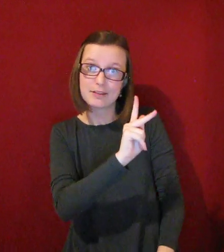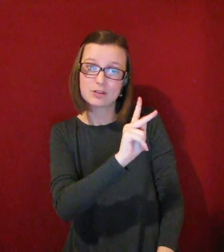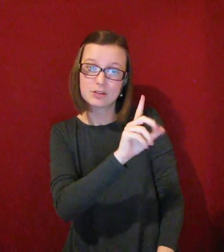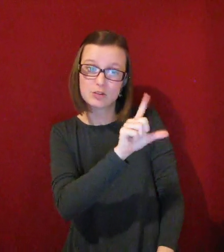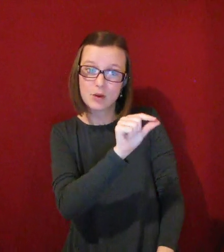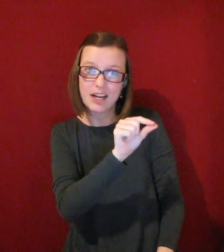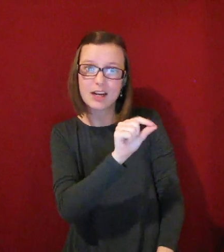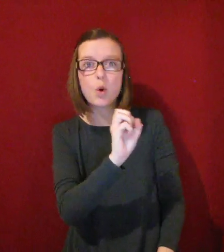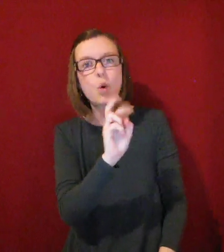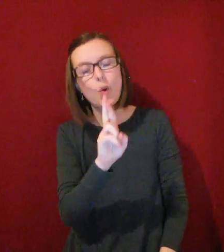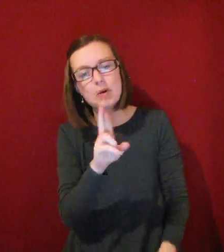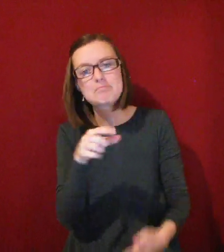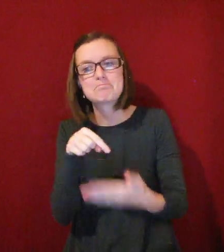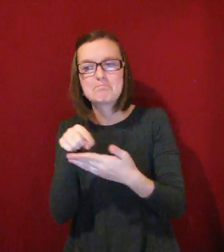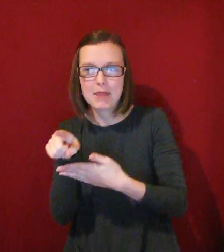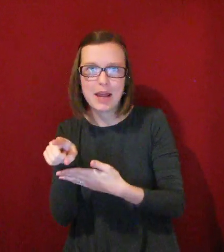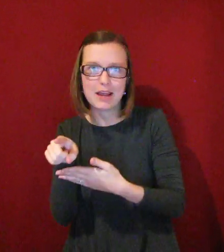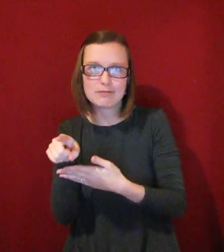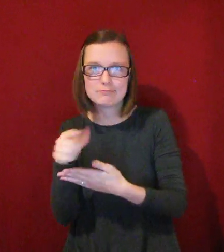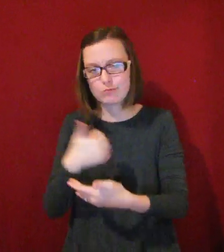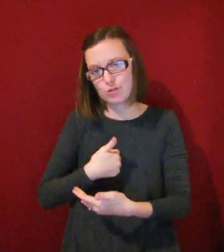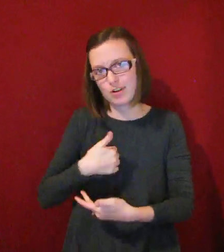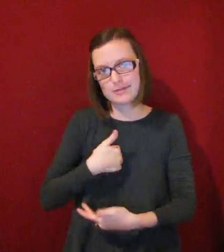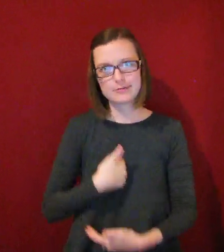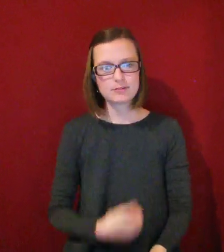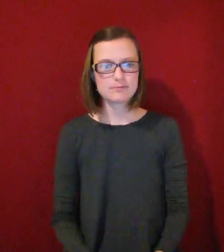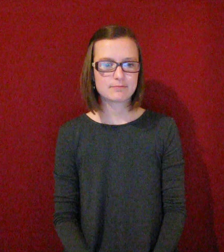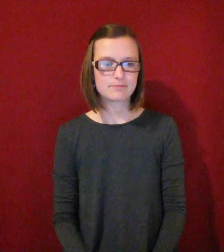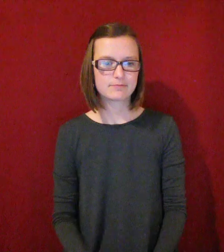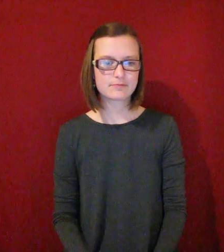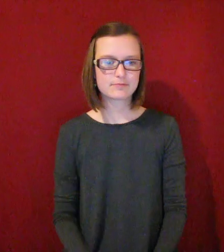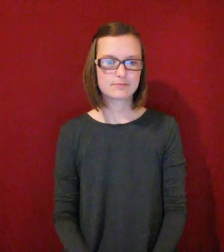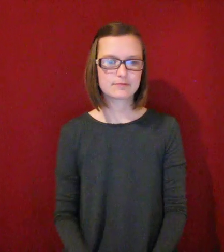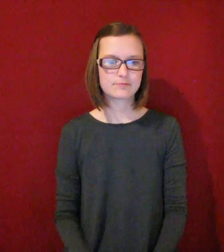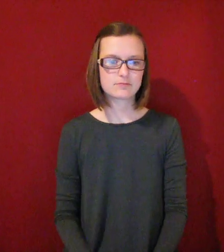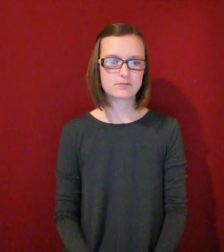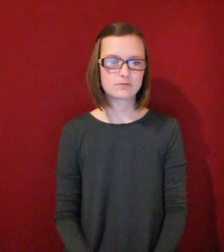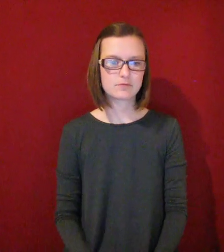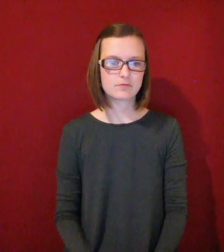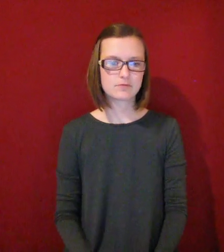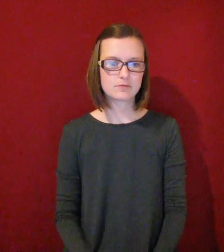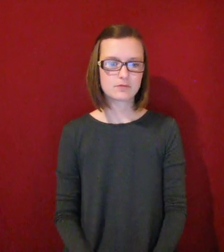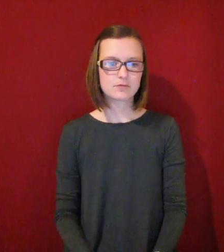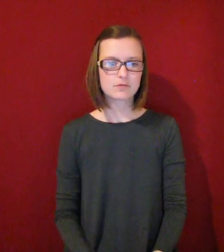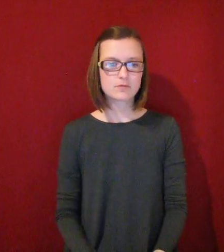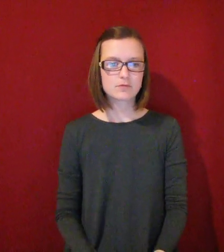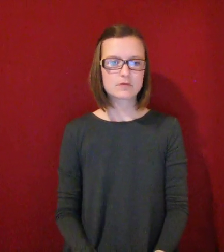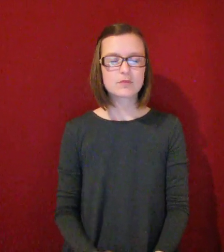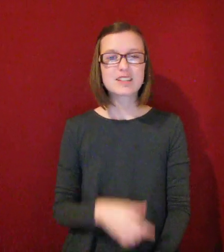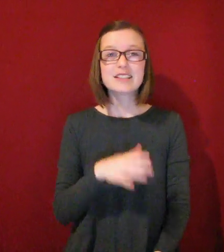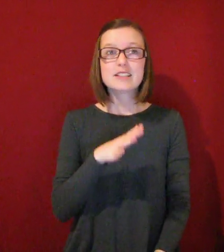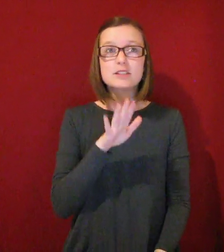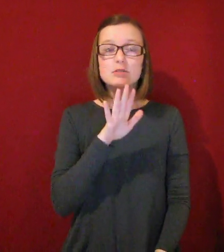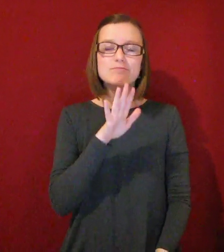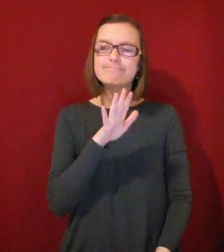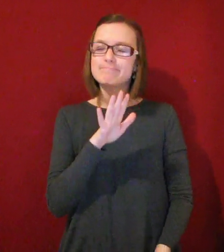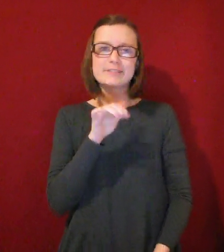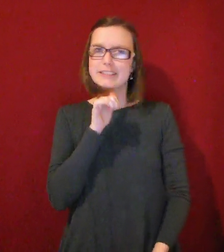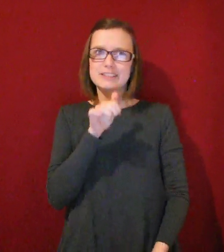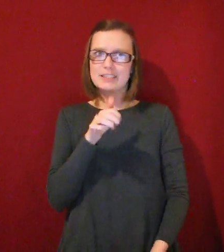pocket. It's your choice. So we don't want you to feel like you can't buy that food, but you are allowed a certain amount